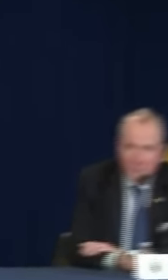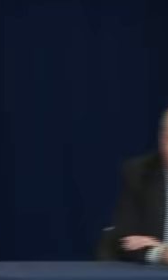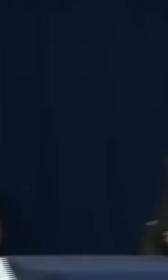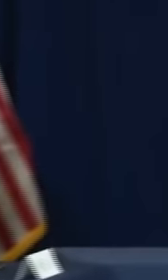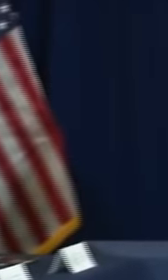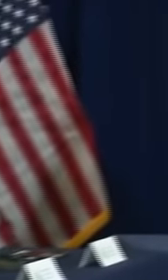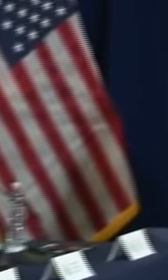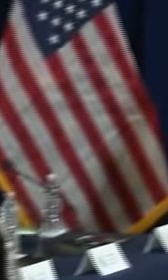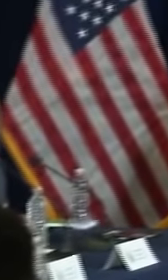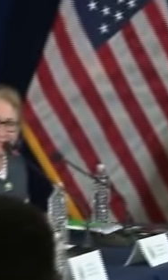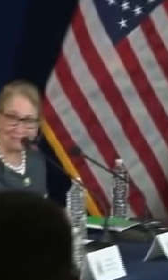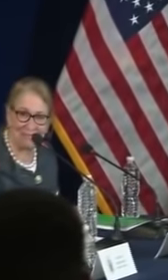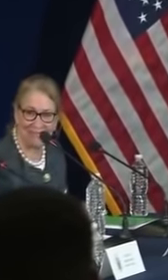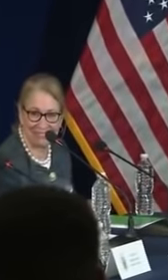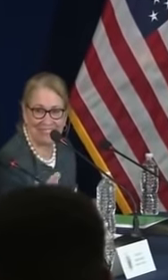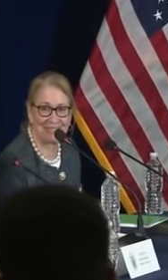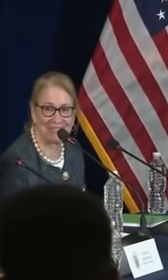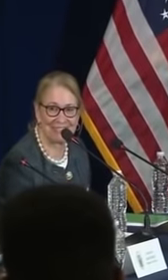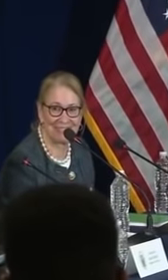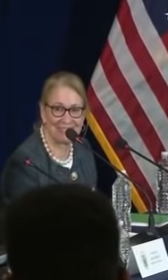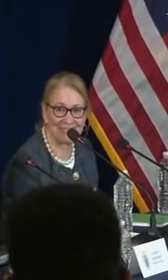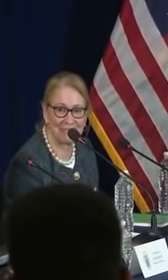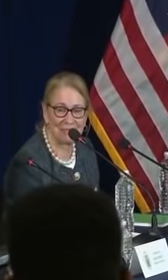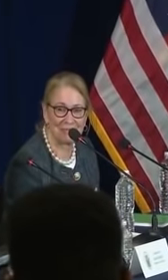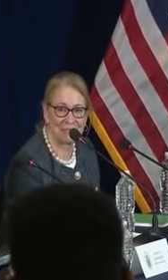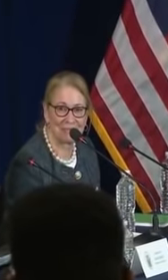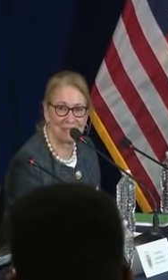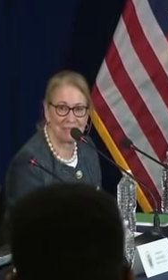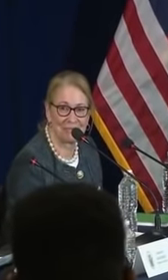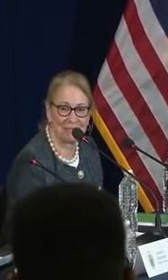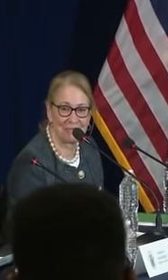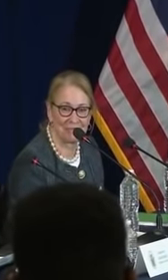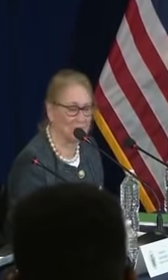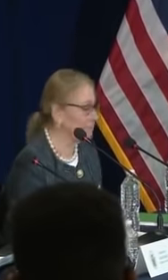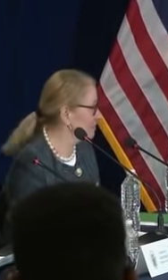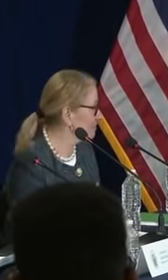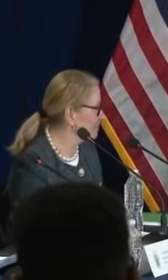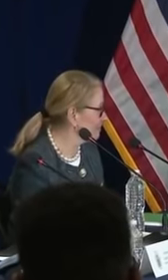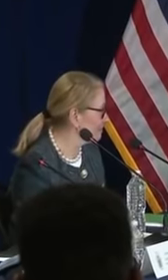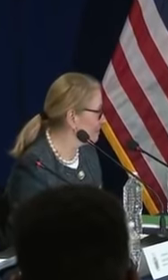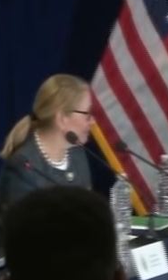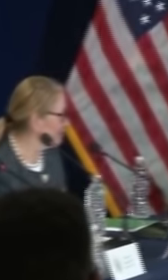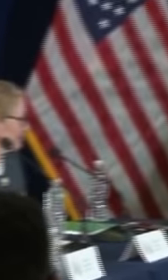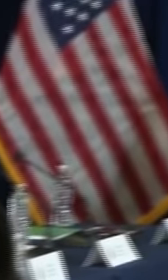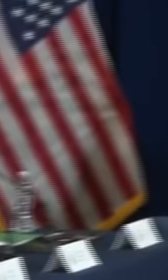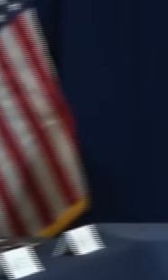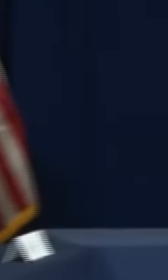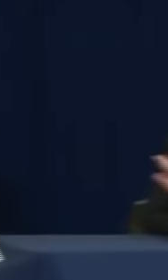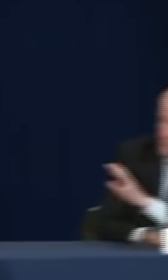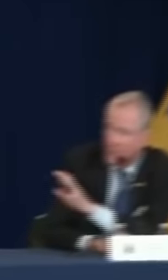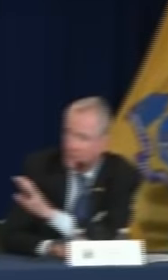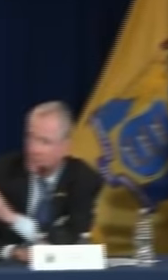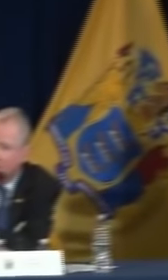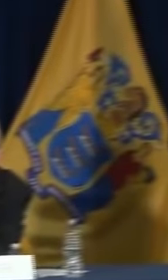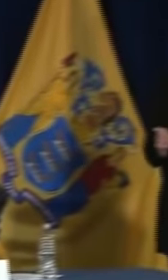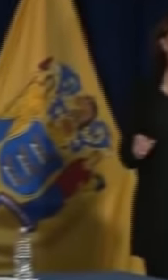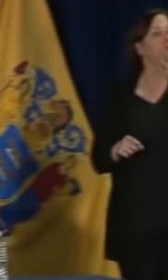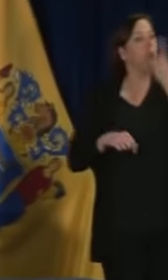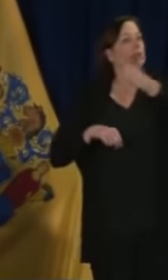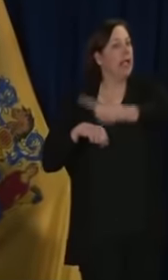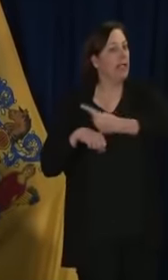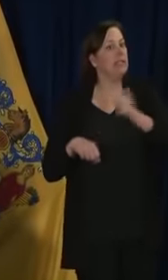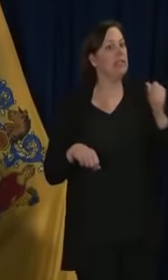actually opening is still somewhat of a moving target for us. We still think this is a matter of days. Is that fair to say, folks?